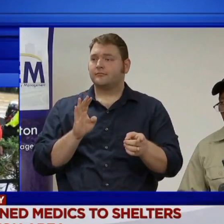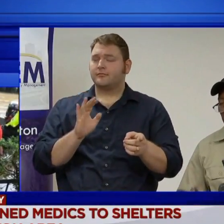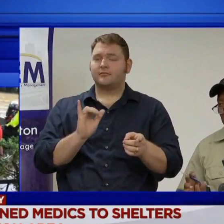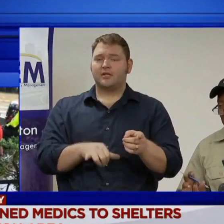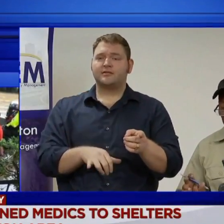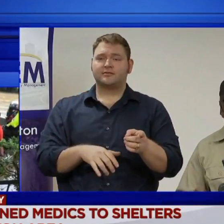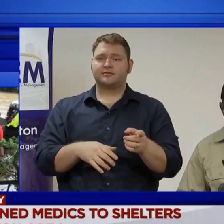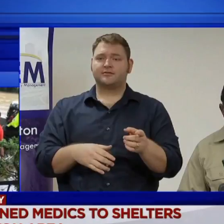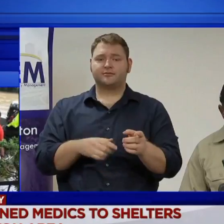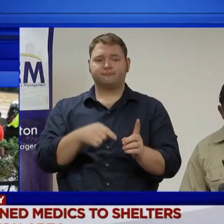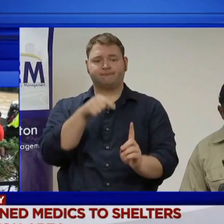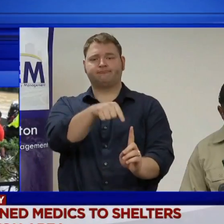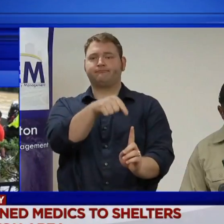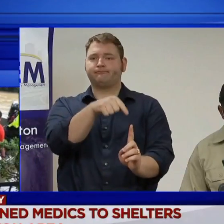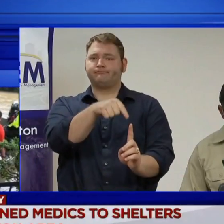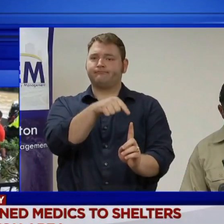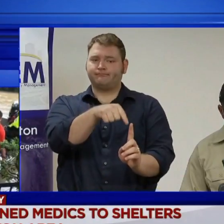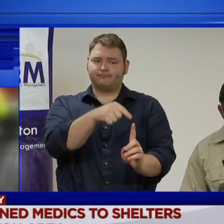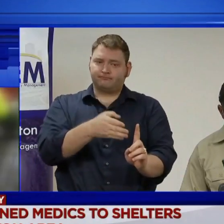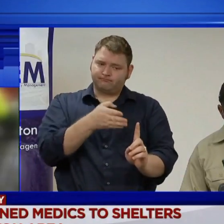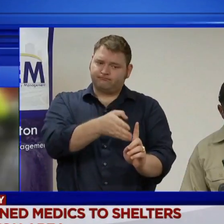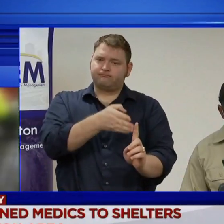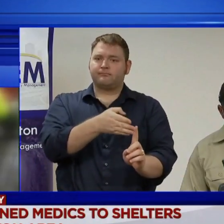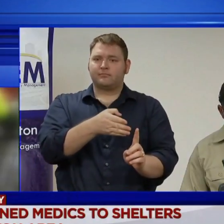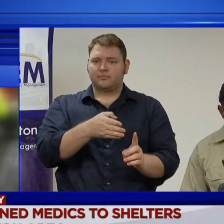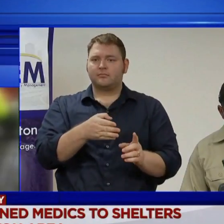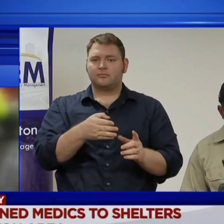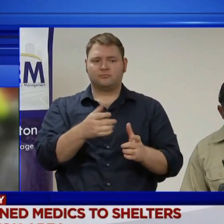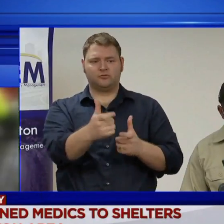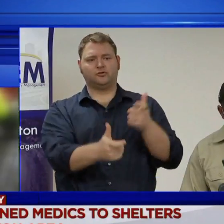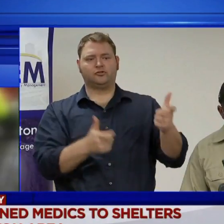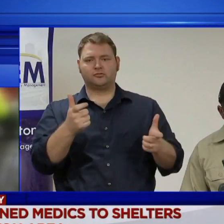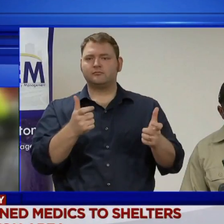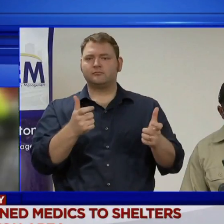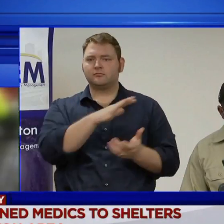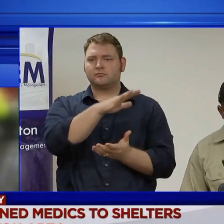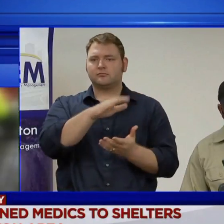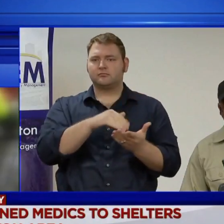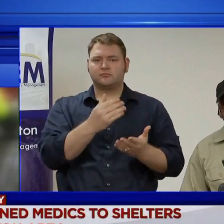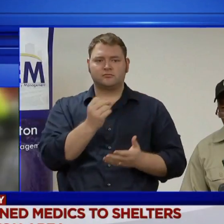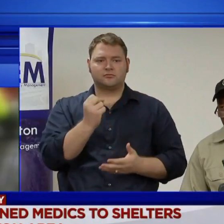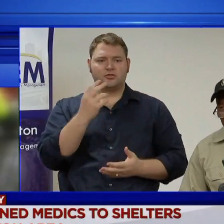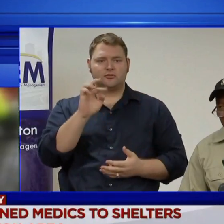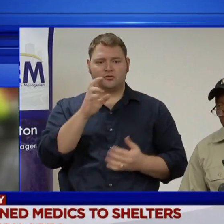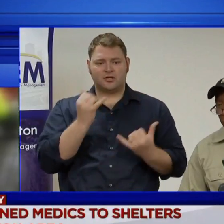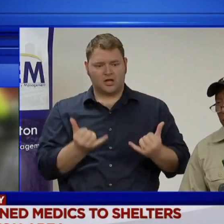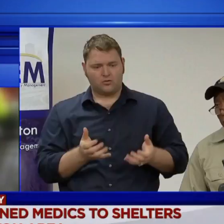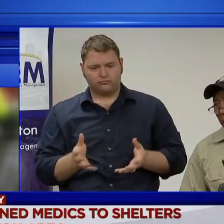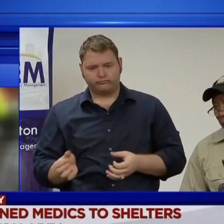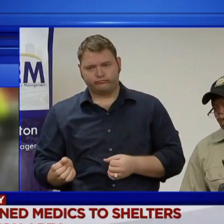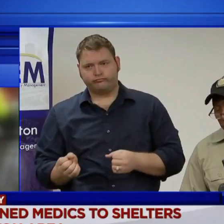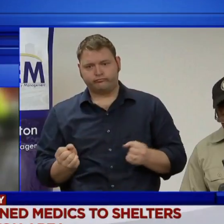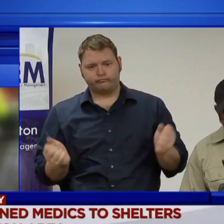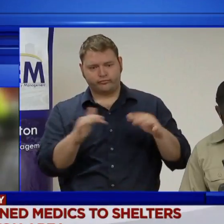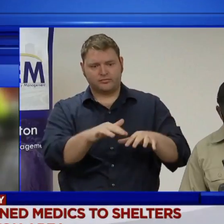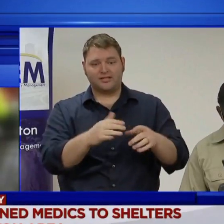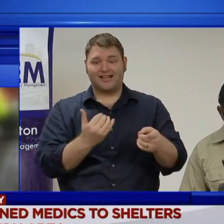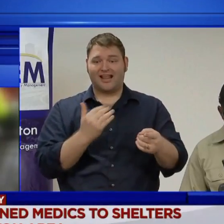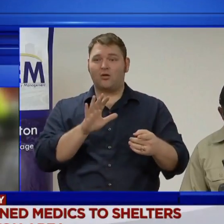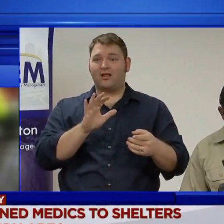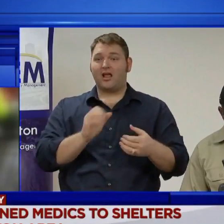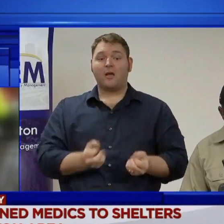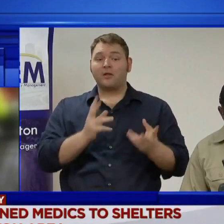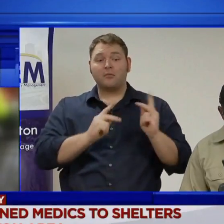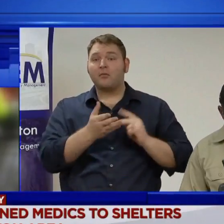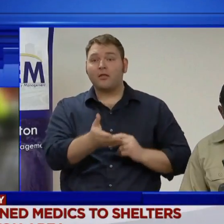primary or the mega shelter for the city of Houston, George R. Brown is now at about 10,000. That number